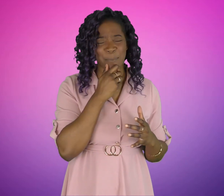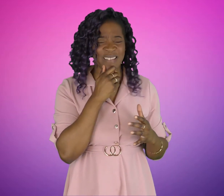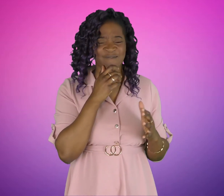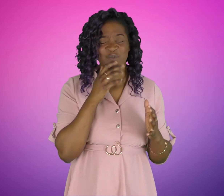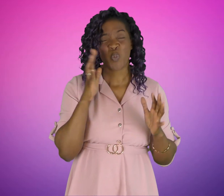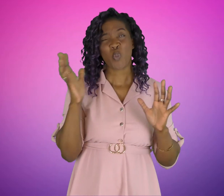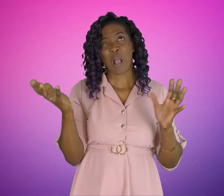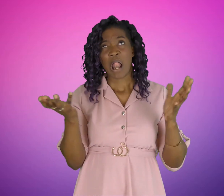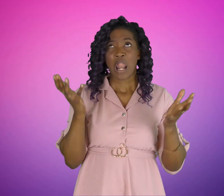Yeah.